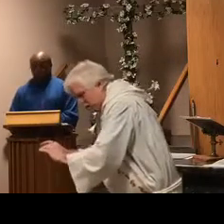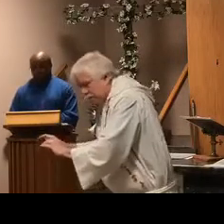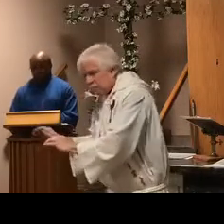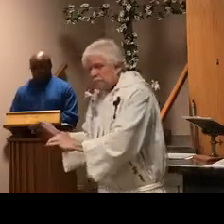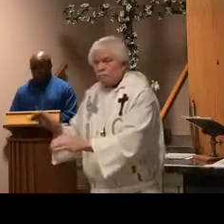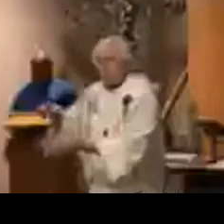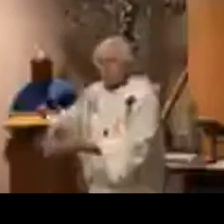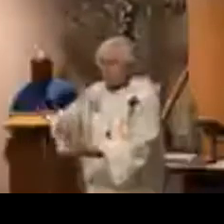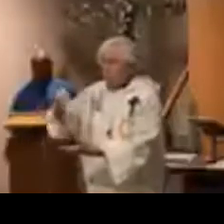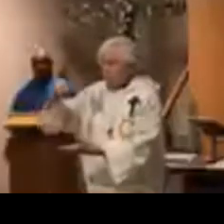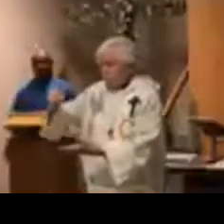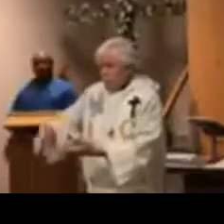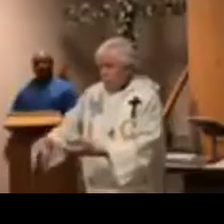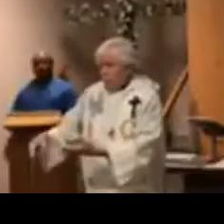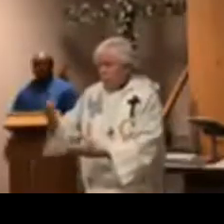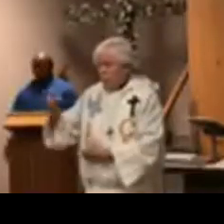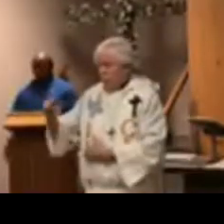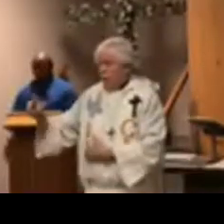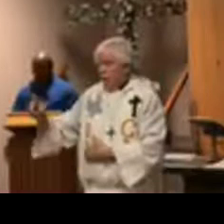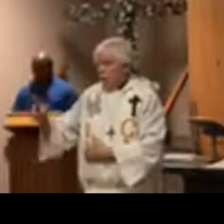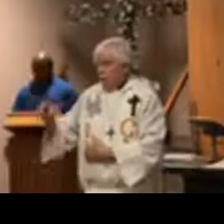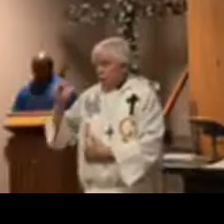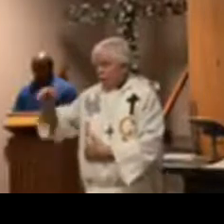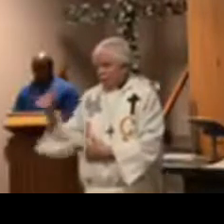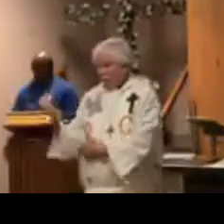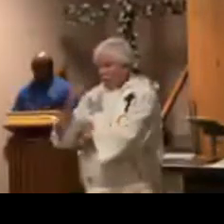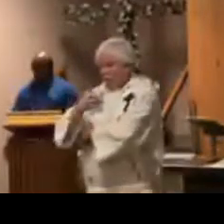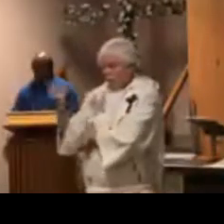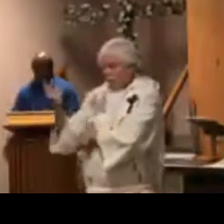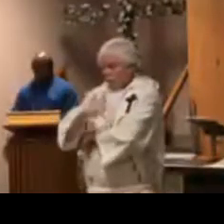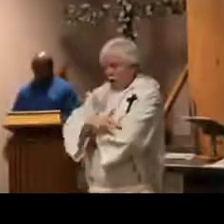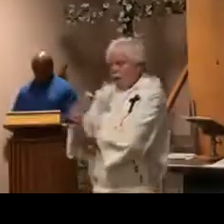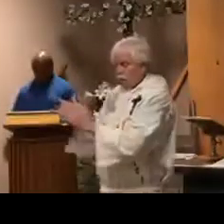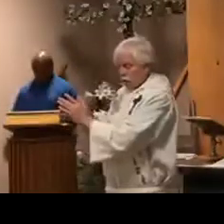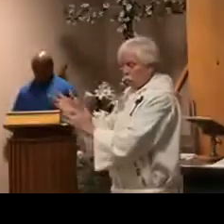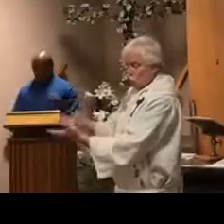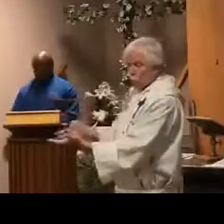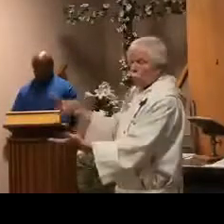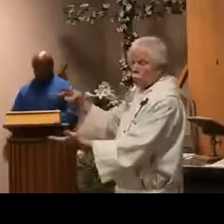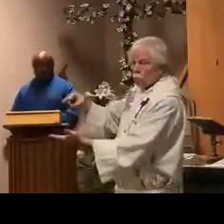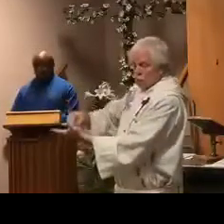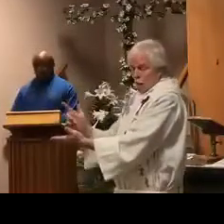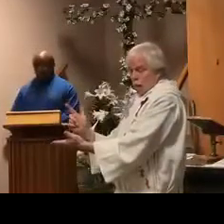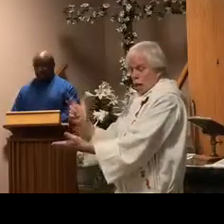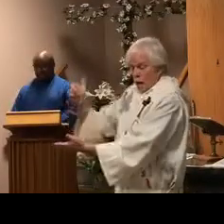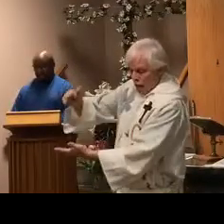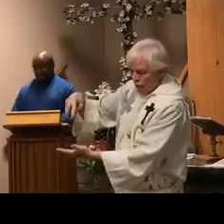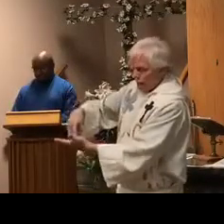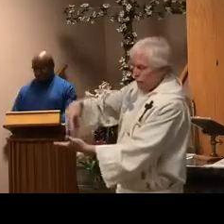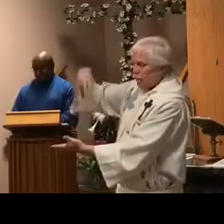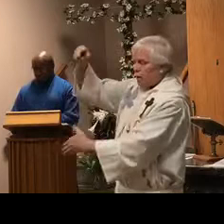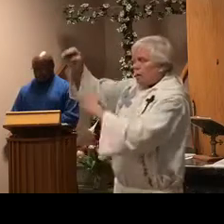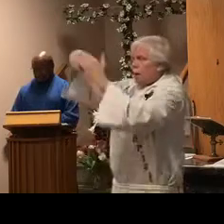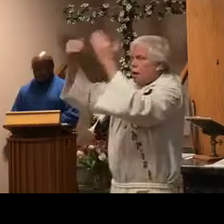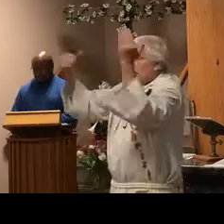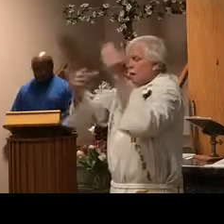died, and was buried. Jesus descended into hell. On the third day, Jesus rose again. Later, he